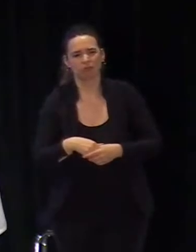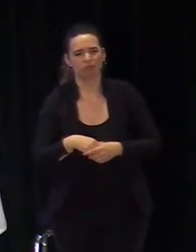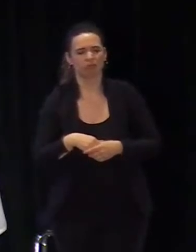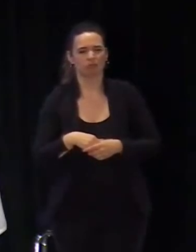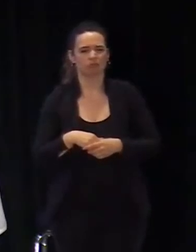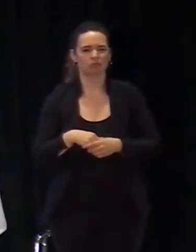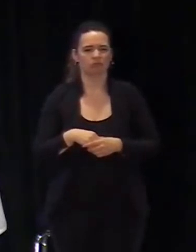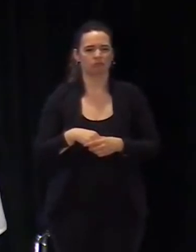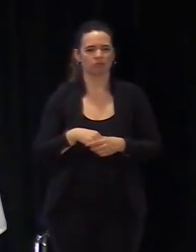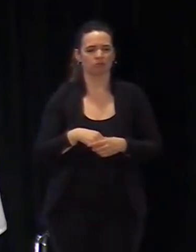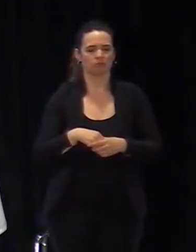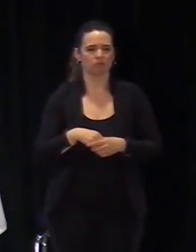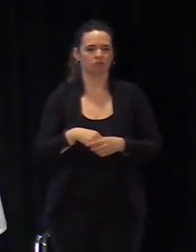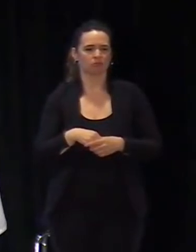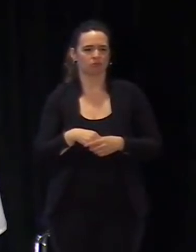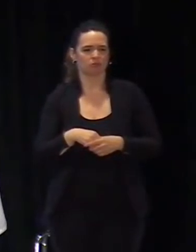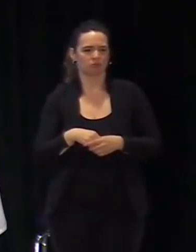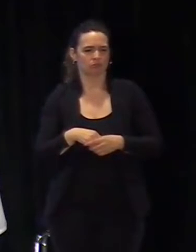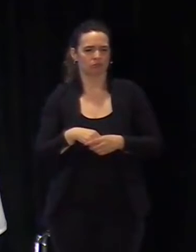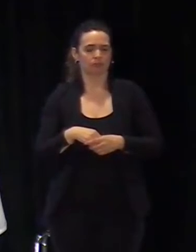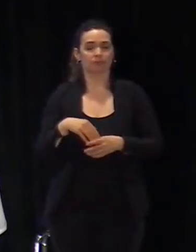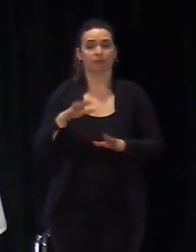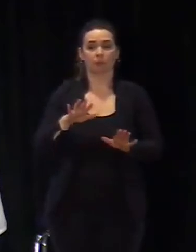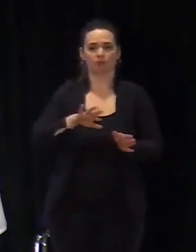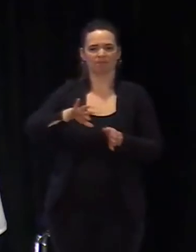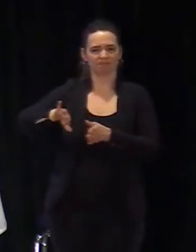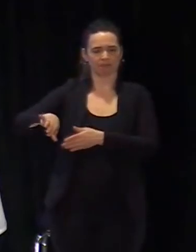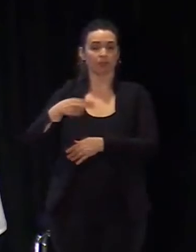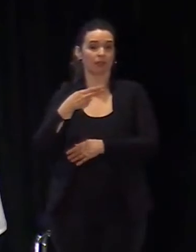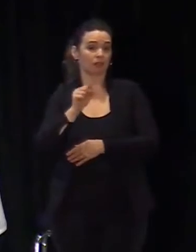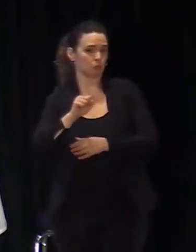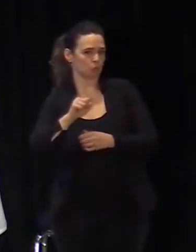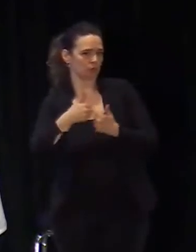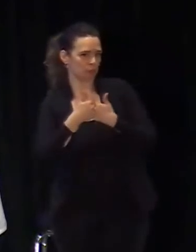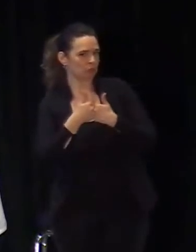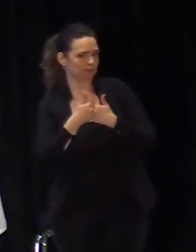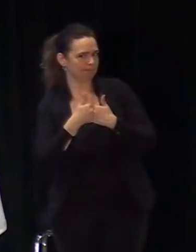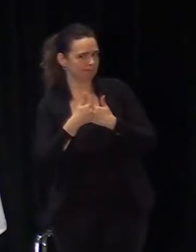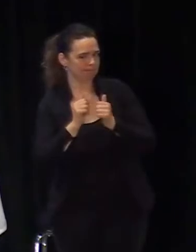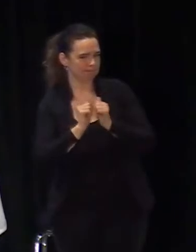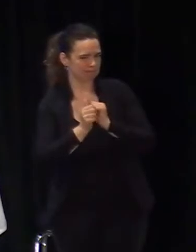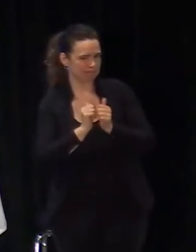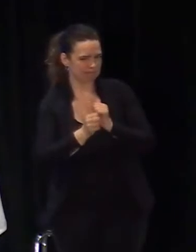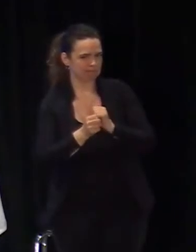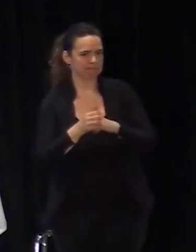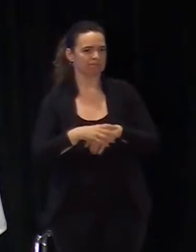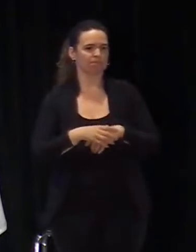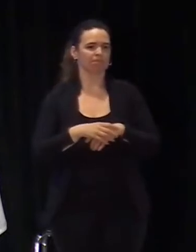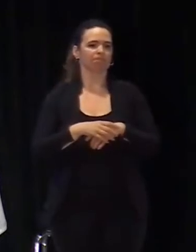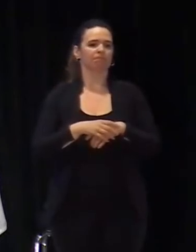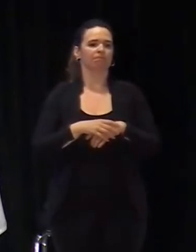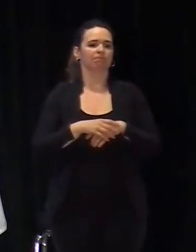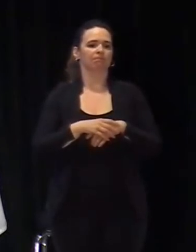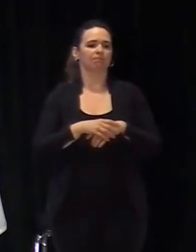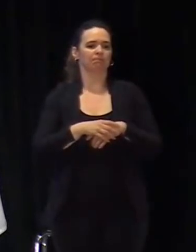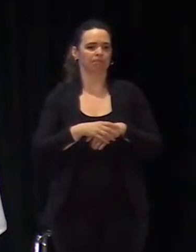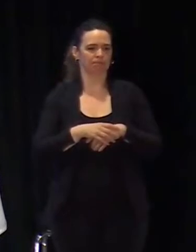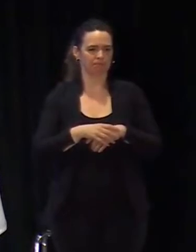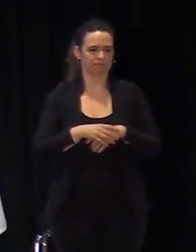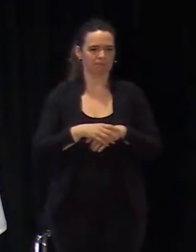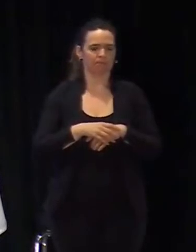When it comes to high school sports kicking up again, we've gotten personally as media some different indications from different high schools as